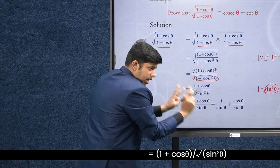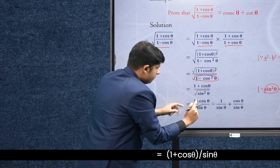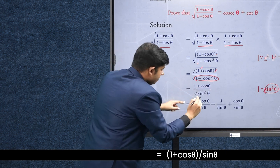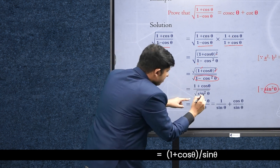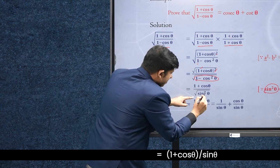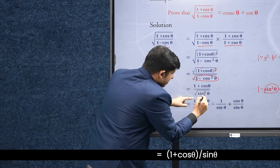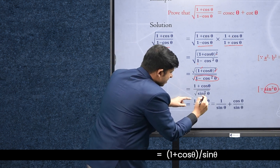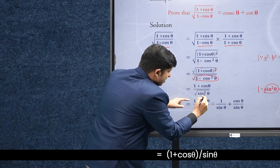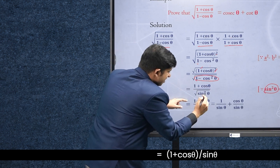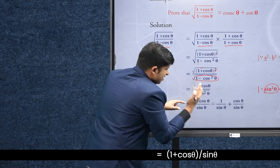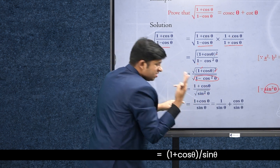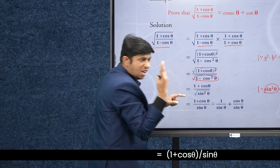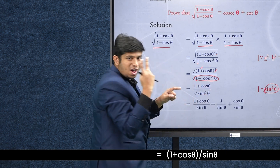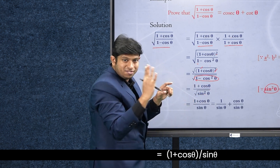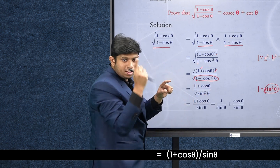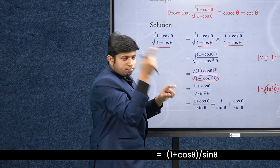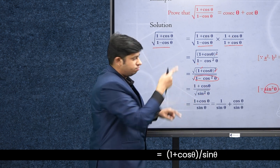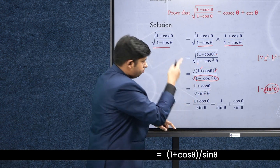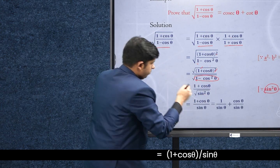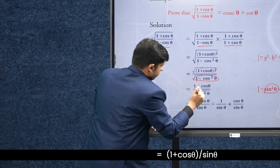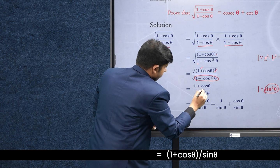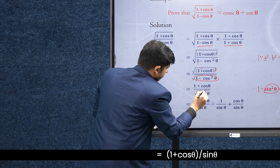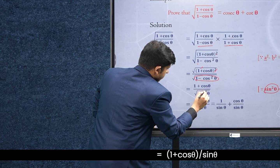That is equal to 1 plus cos theta by sin theta.